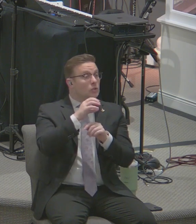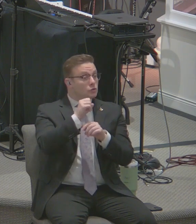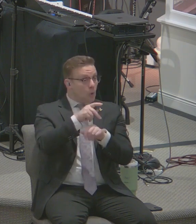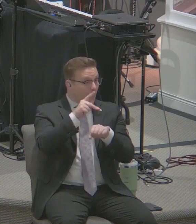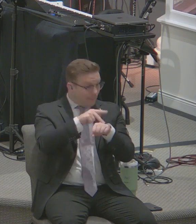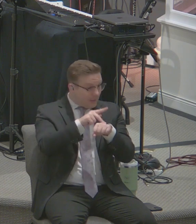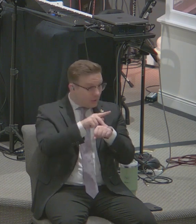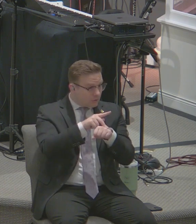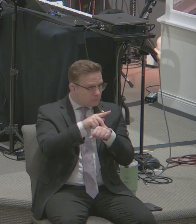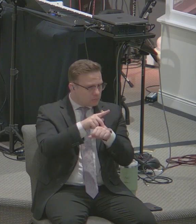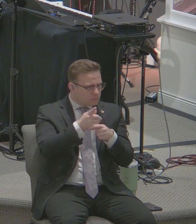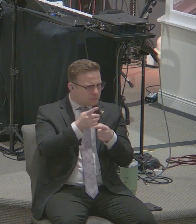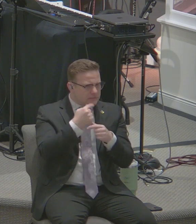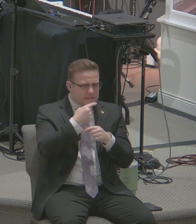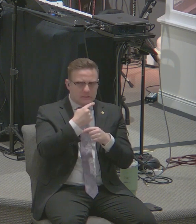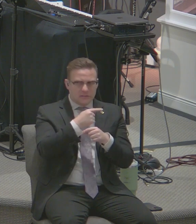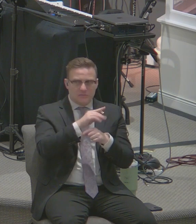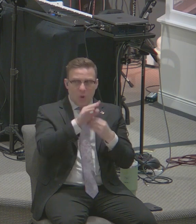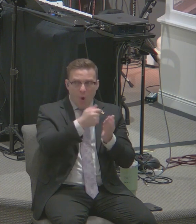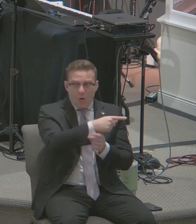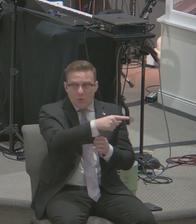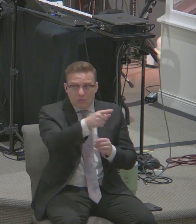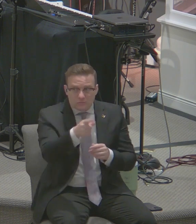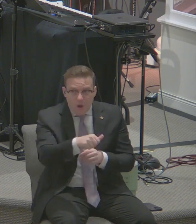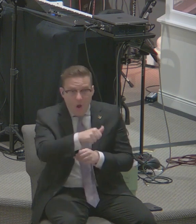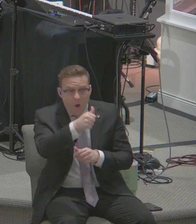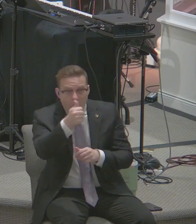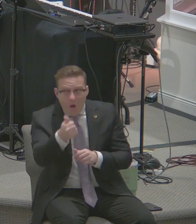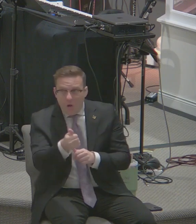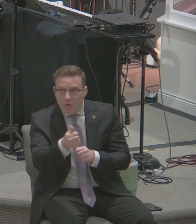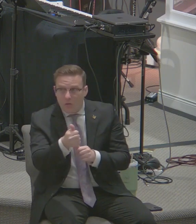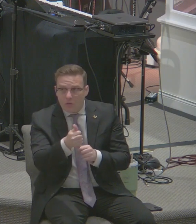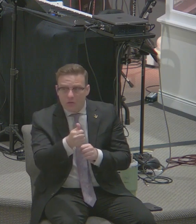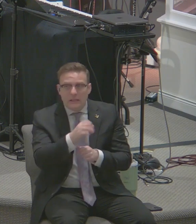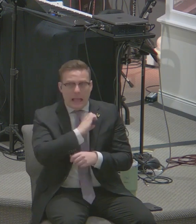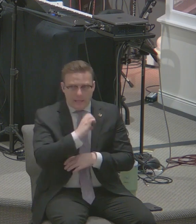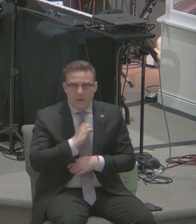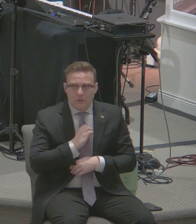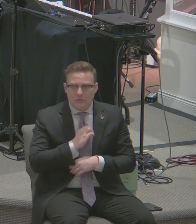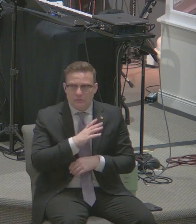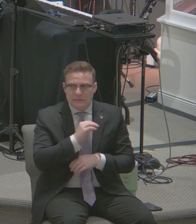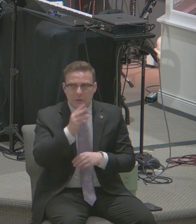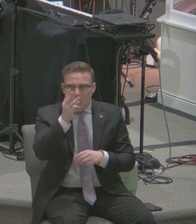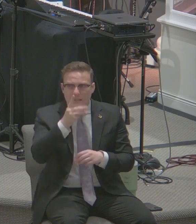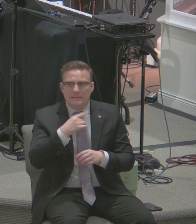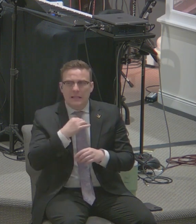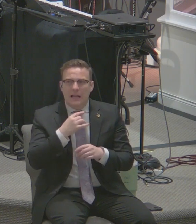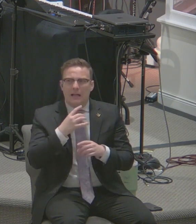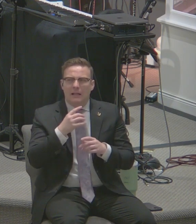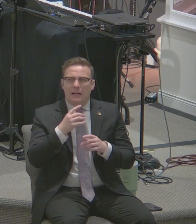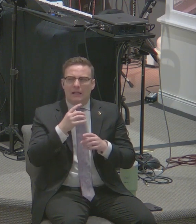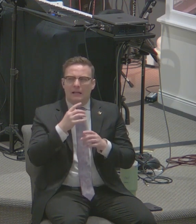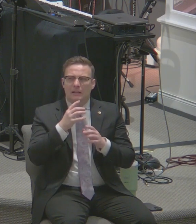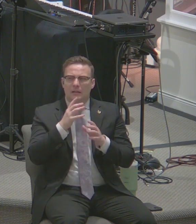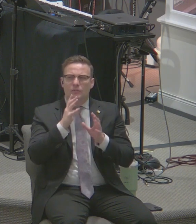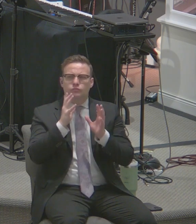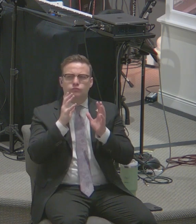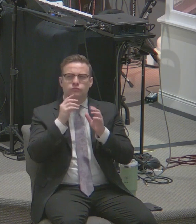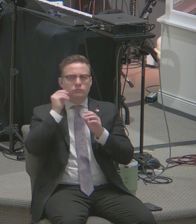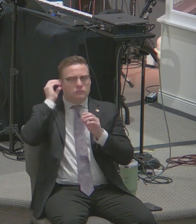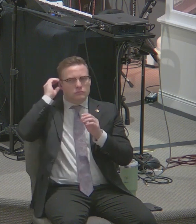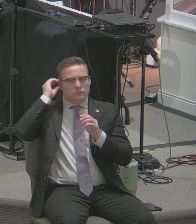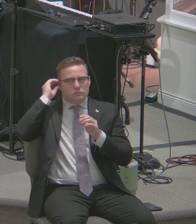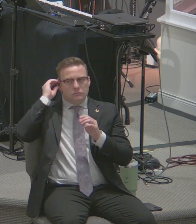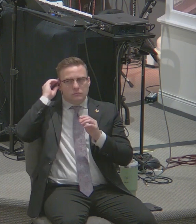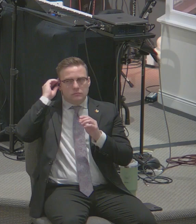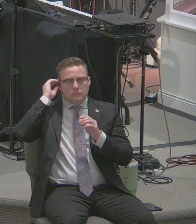pastor and a witness of the sufferings of Christ, as well as a partaker in the glory that is to be revealed. Shepherd the